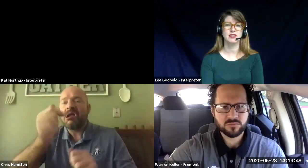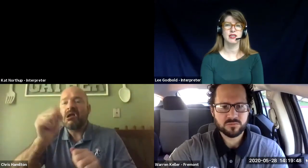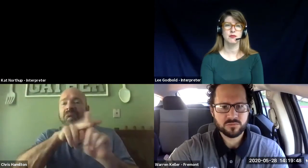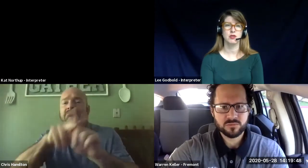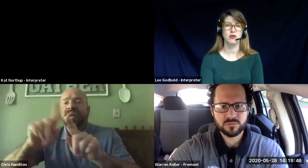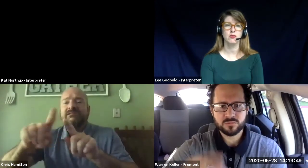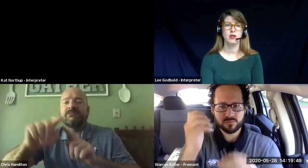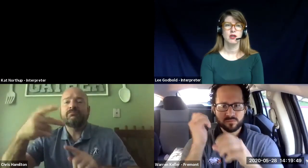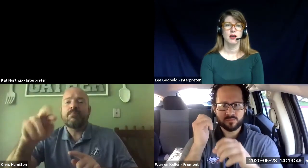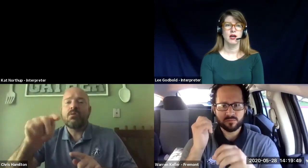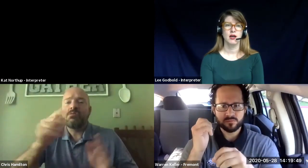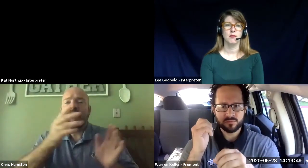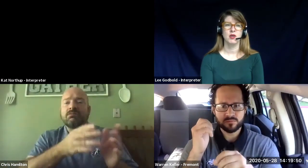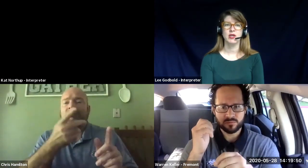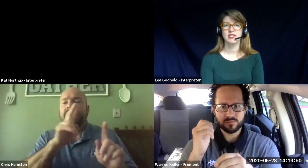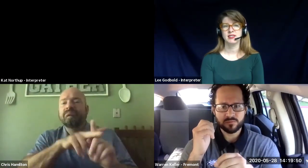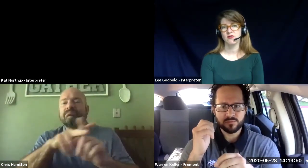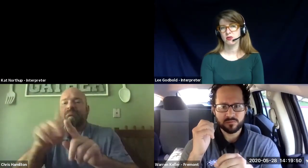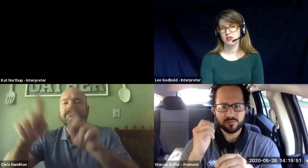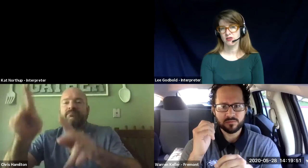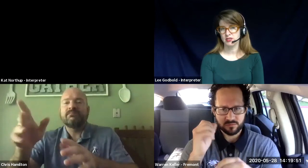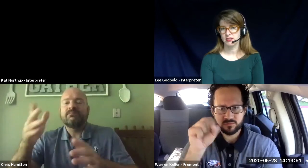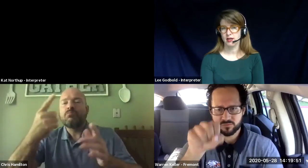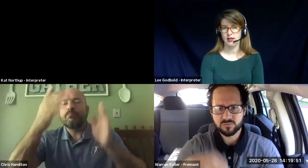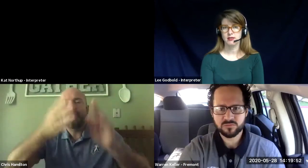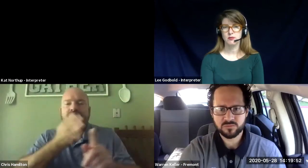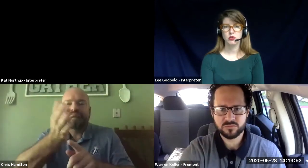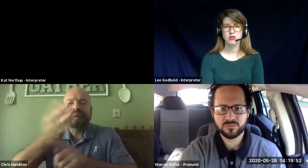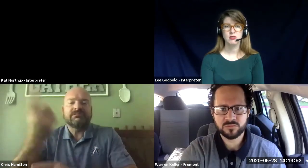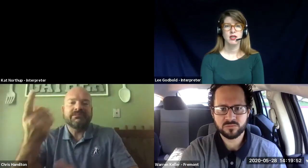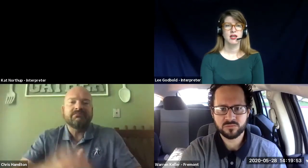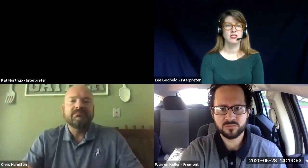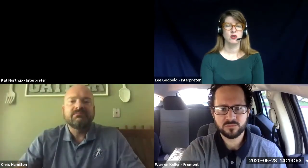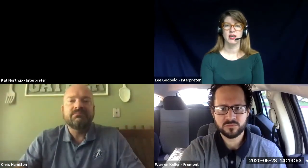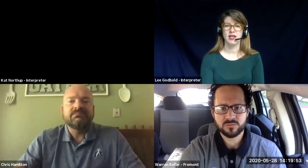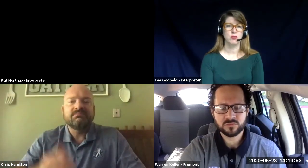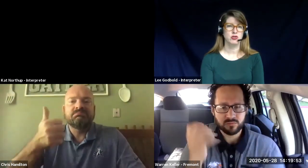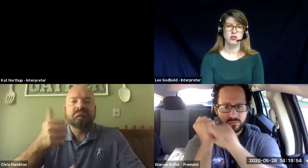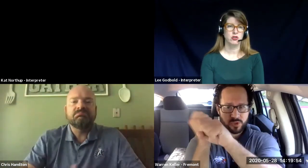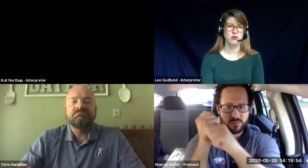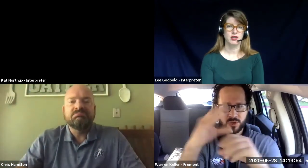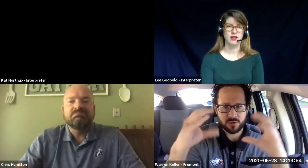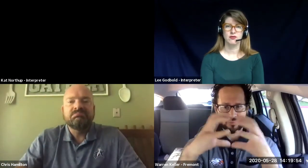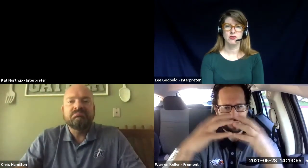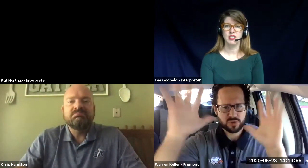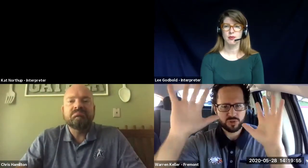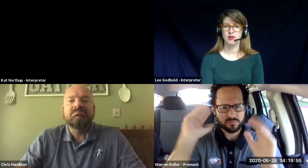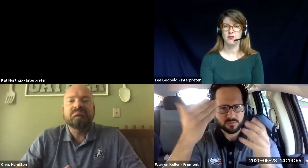let him know. And we can assign folks to different sports. And so we can have a person who's kind of leading up even